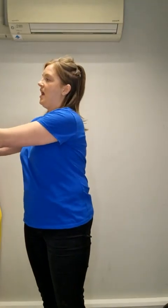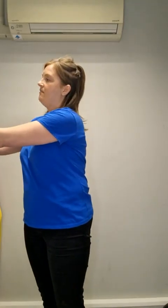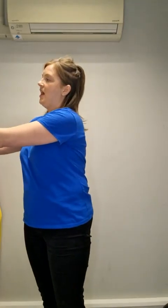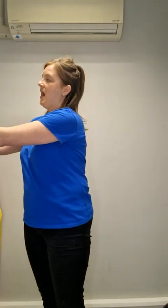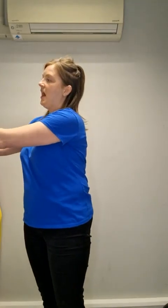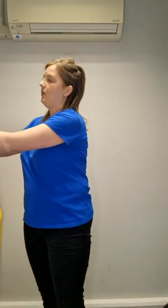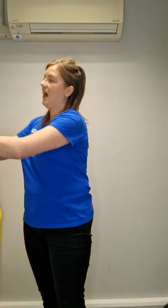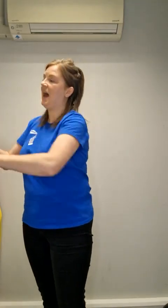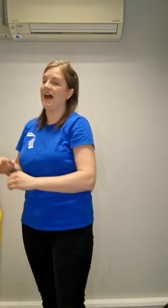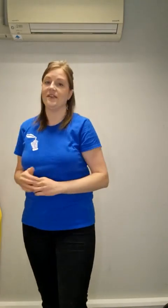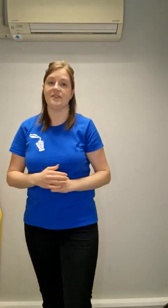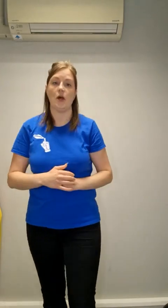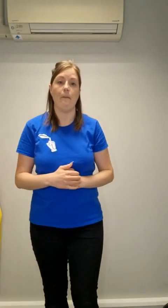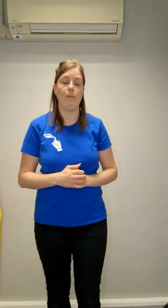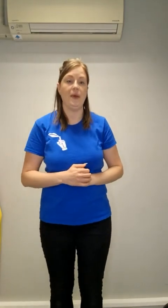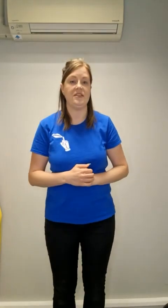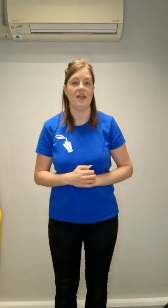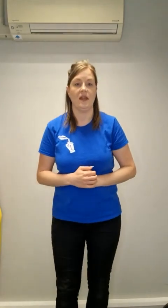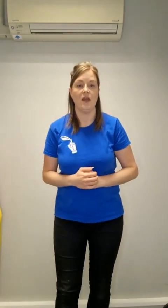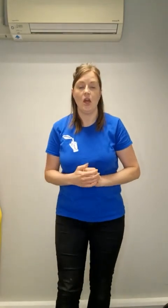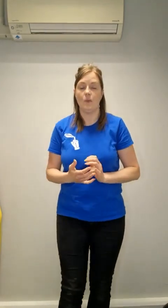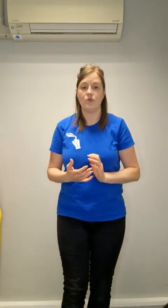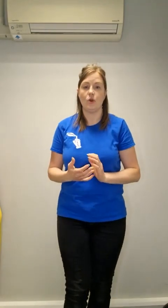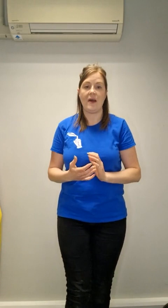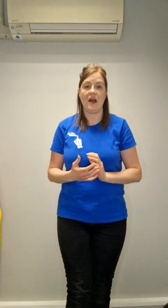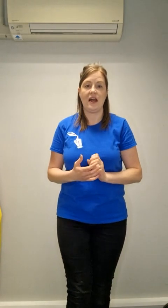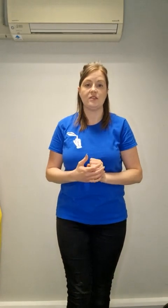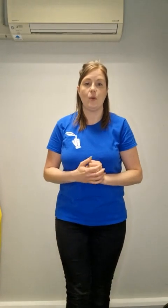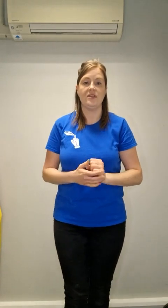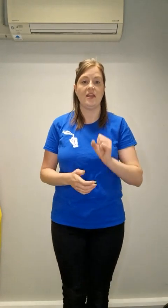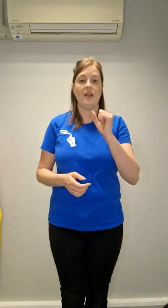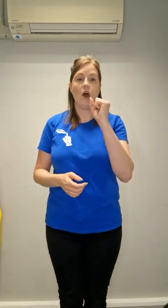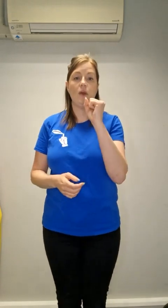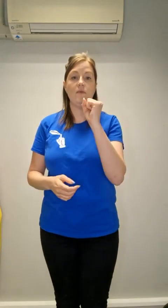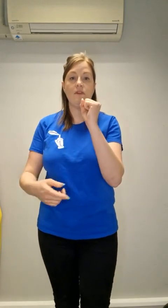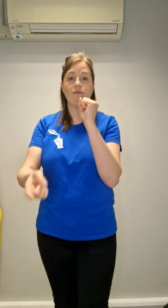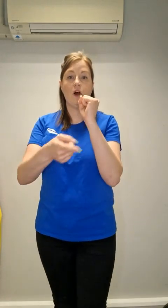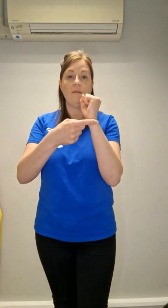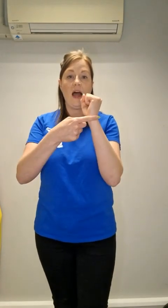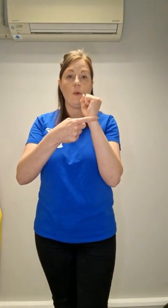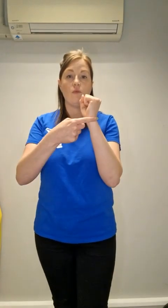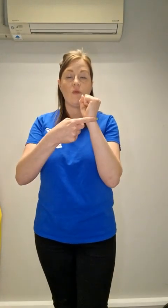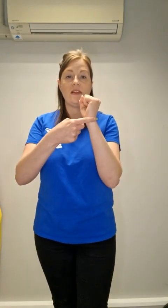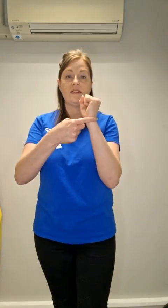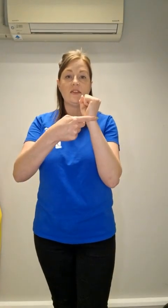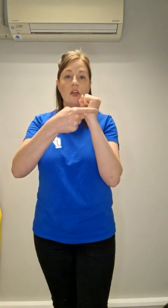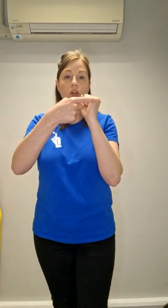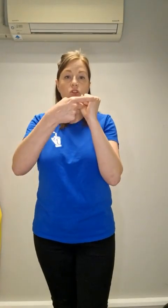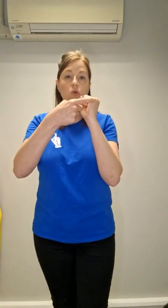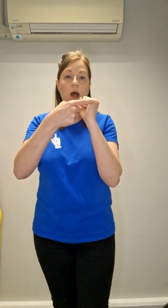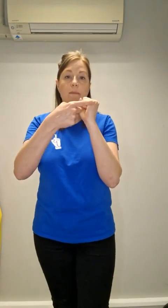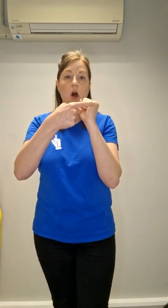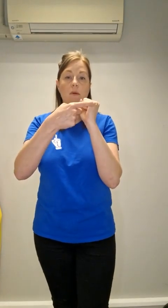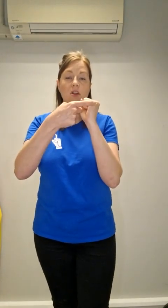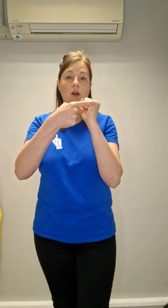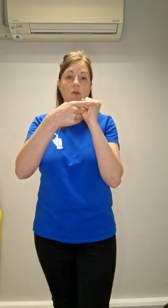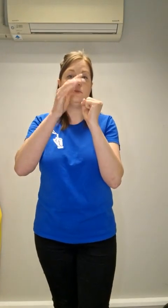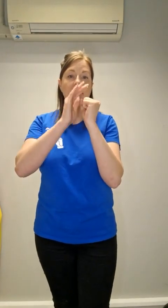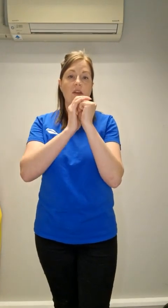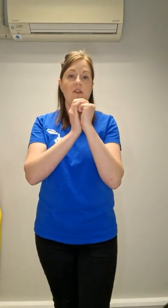have our hands pointing. We talk about our hands pointing only from our wrist to our palm knuckles and